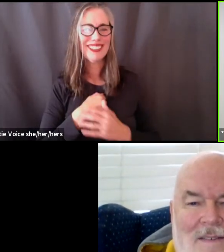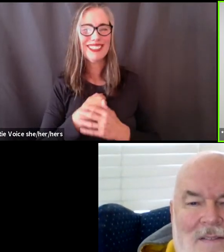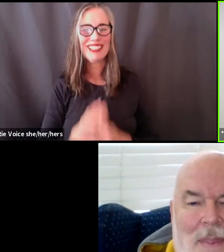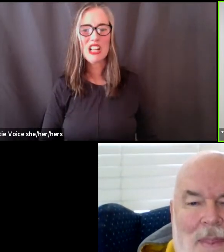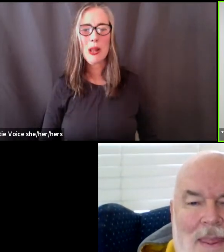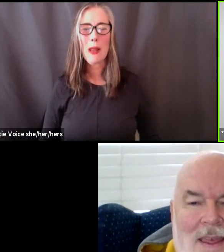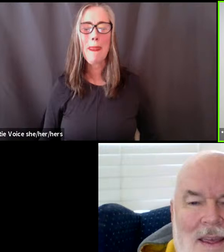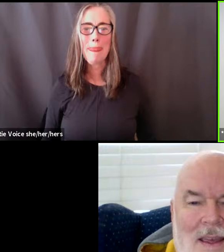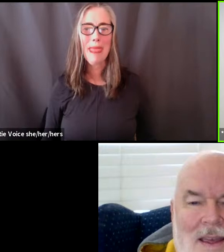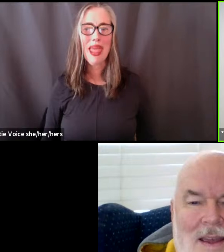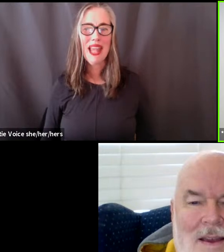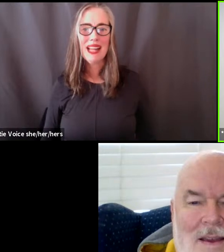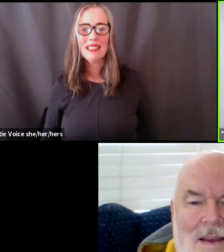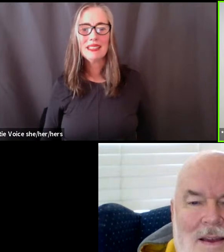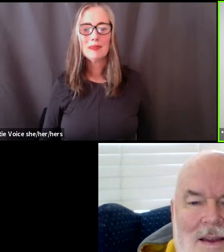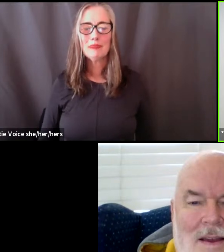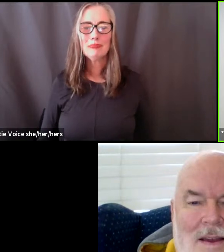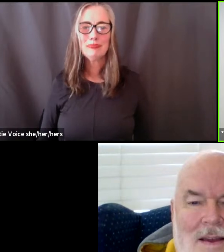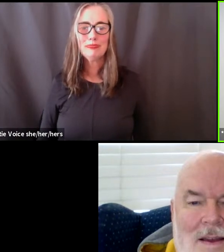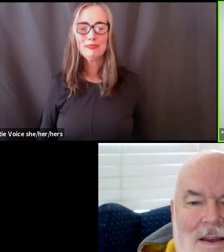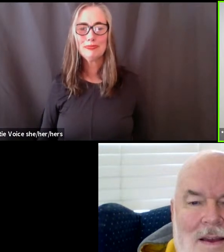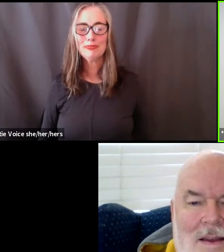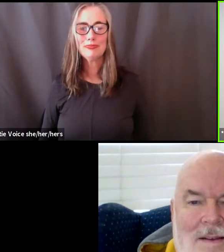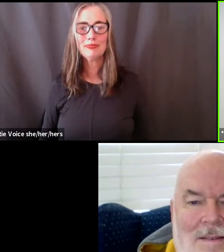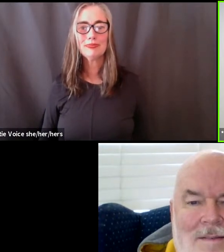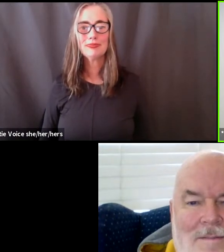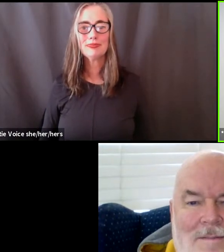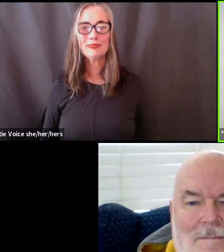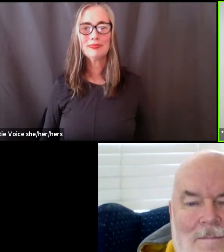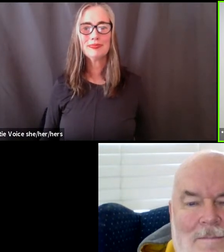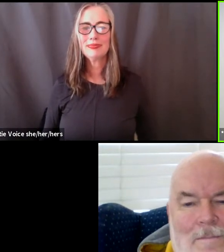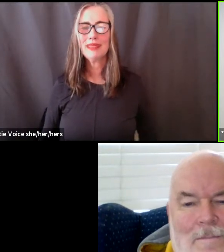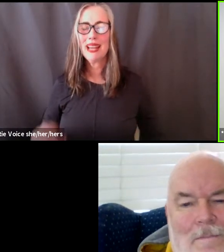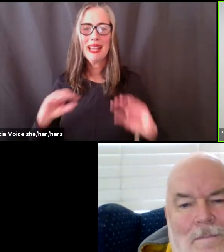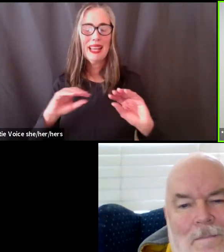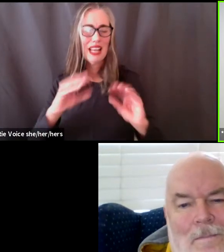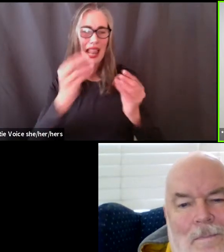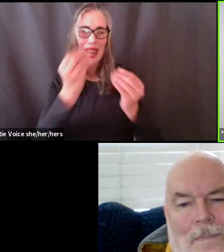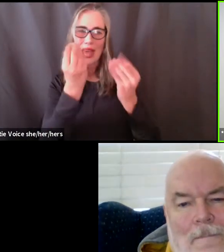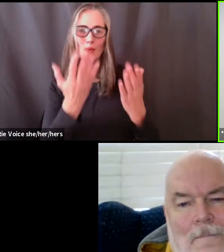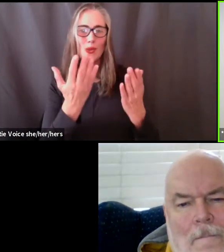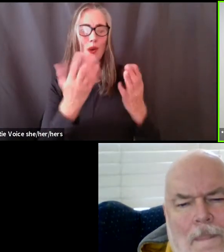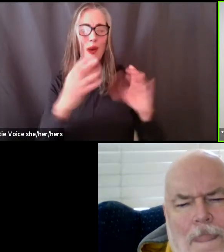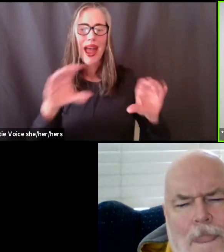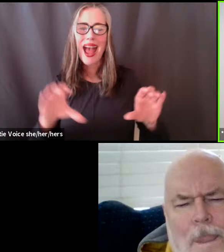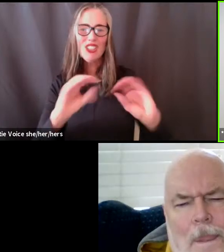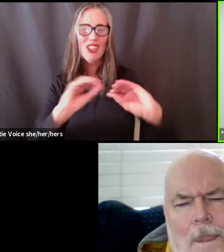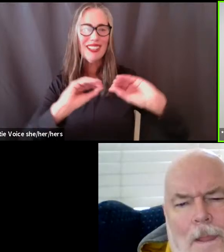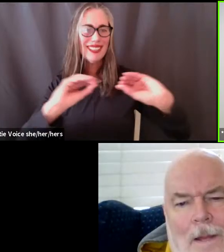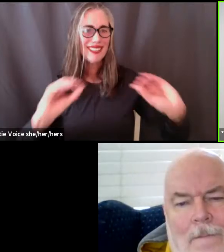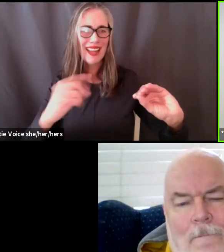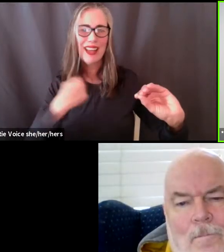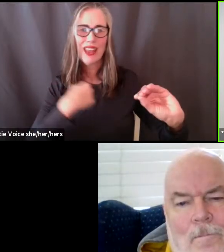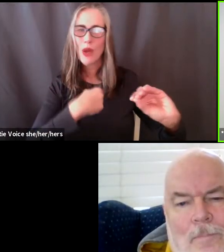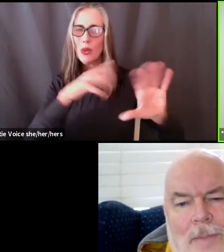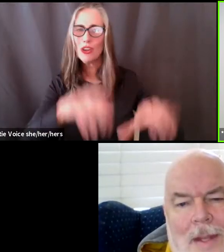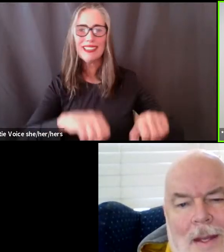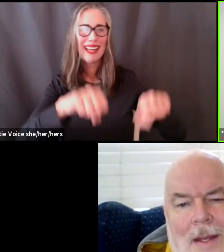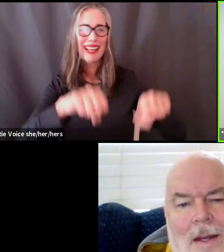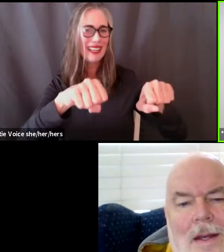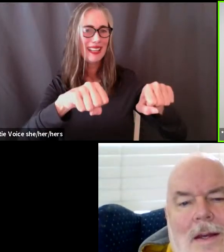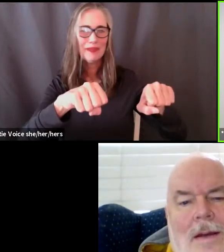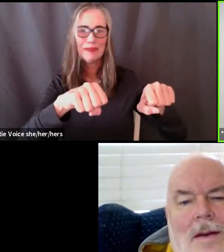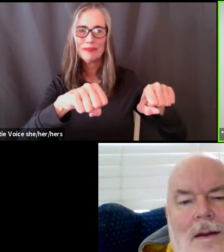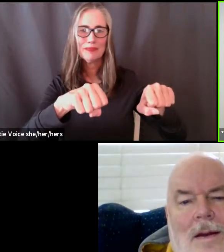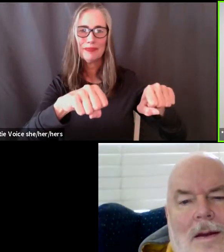So, and this item, there's no action that anyone is taking on this item.